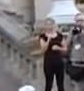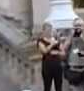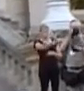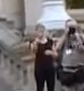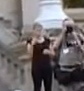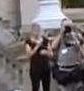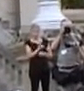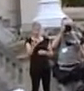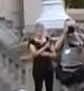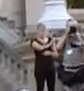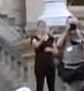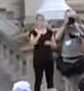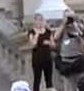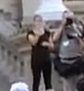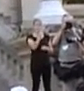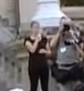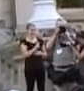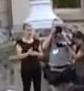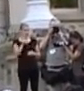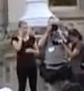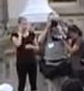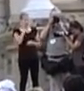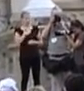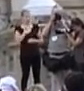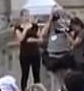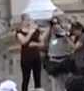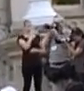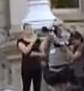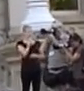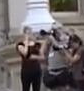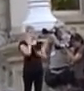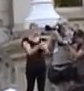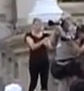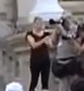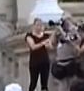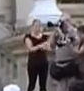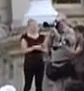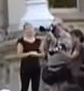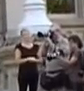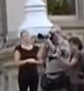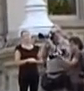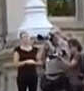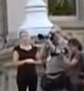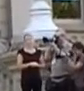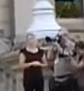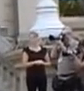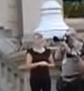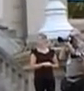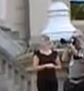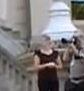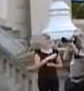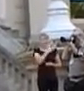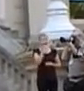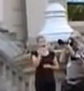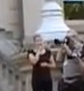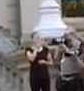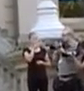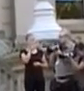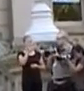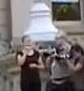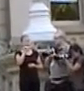you as well. Your voice would not be heard if my voice isn't being heard, right? Right. As well as Barb